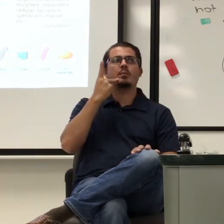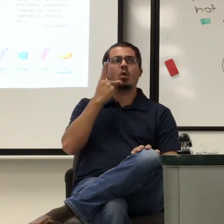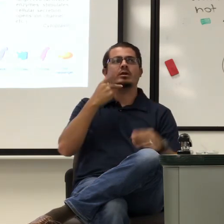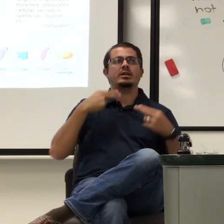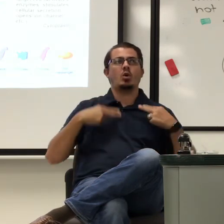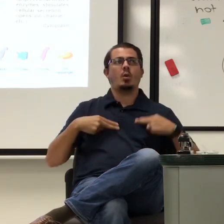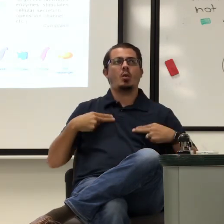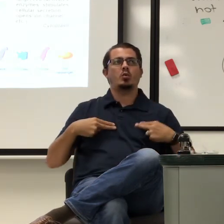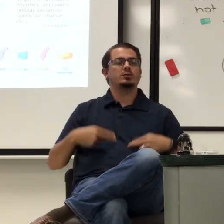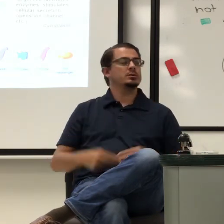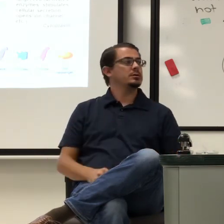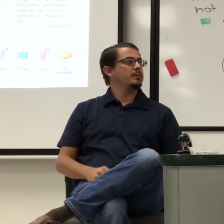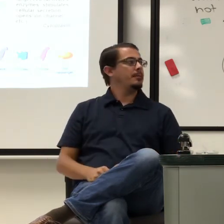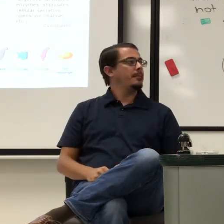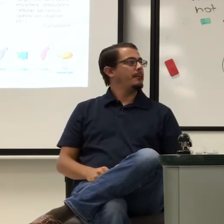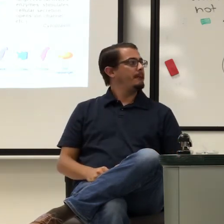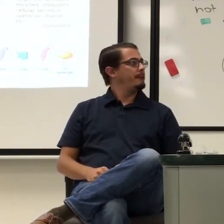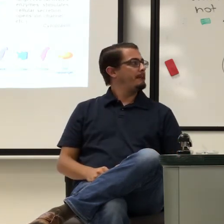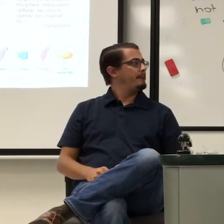hormones. It's over here.